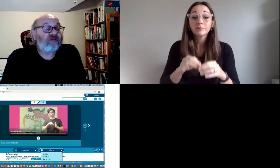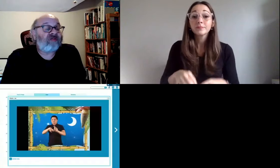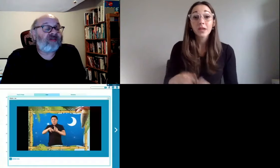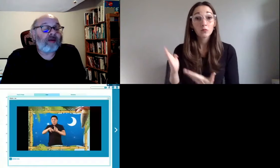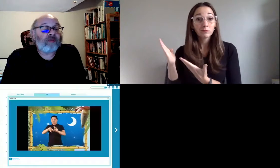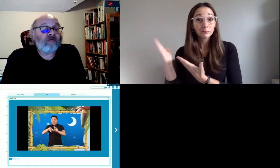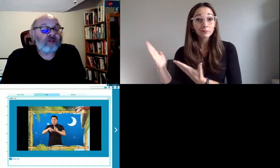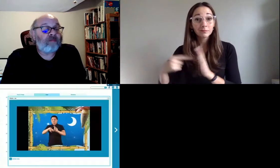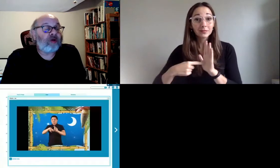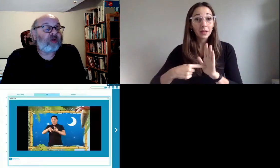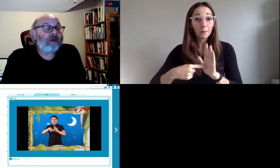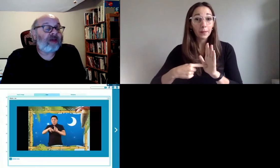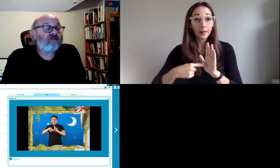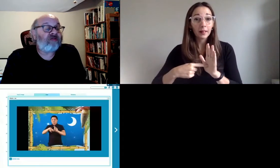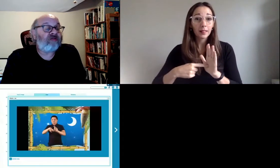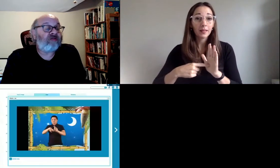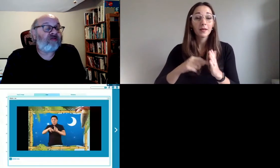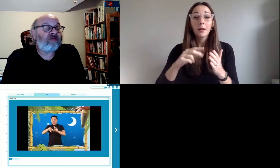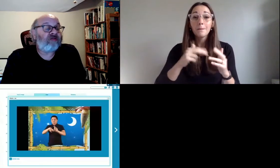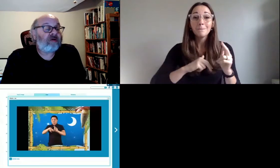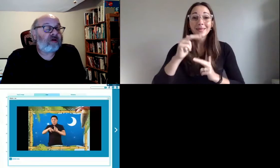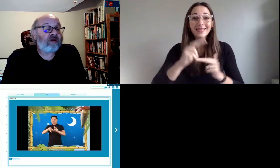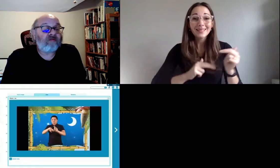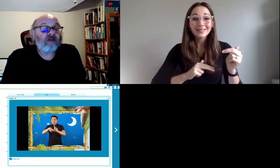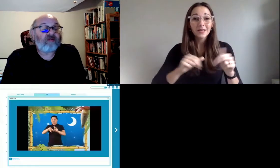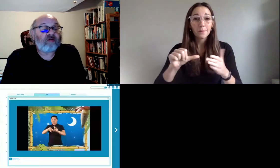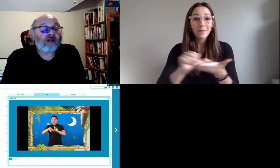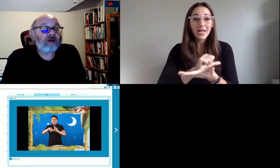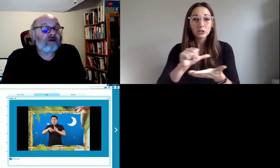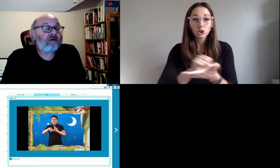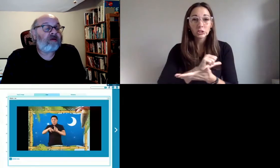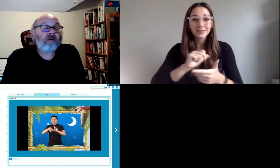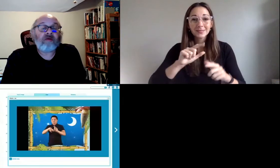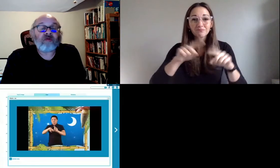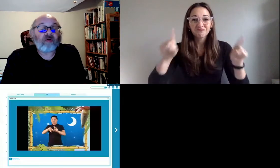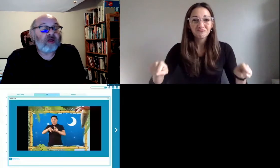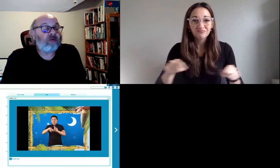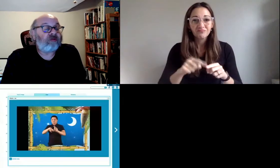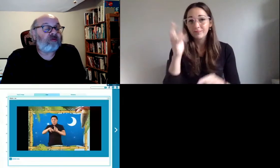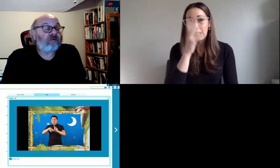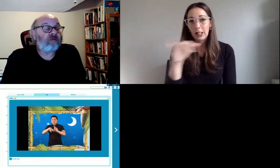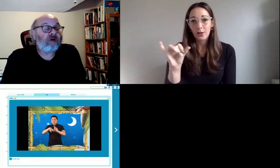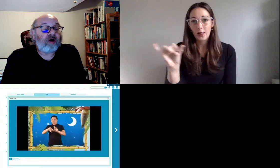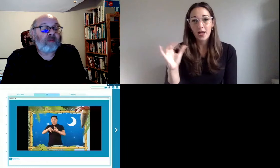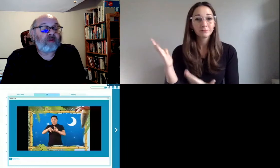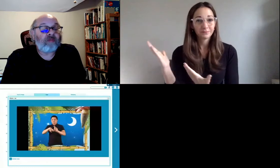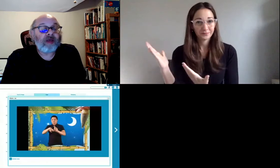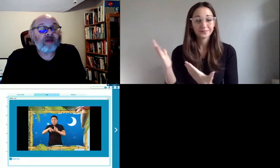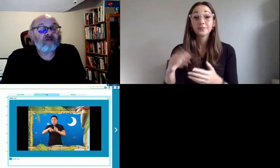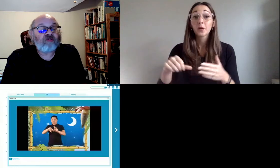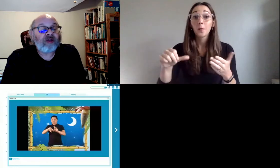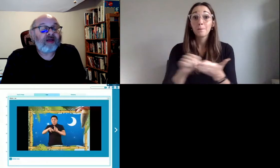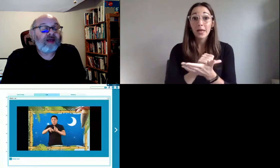So this is an example of what the build pages interface looks like. So you're able to